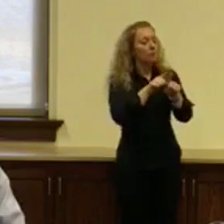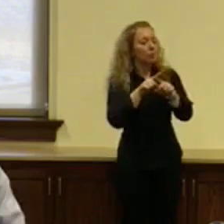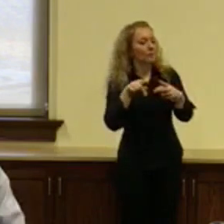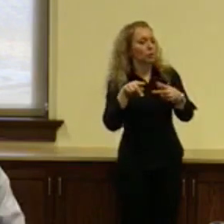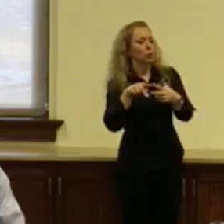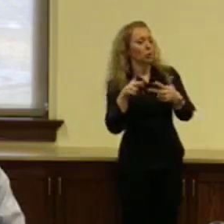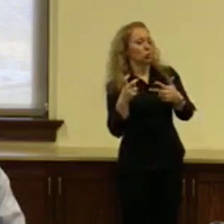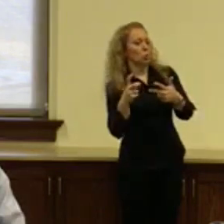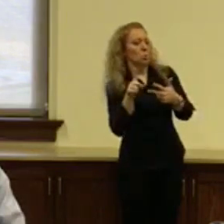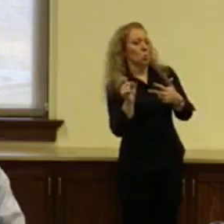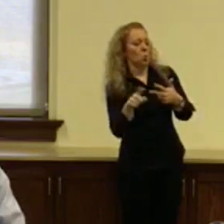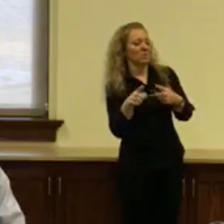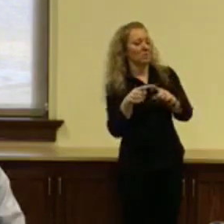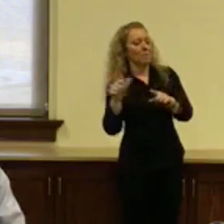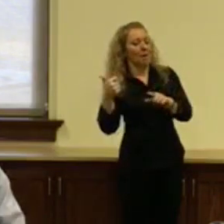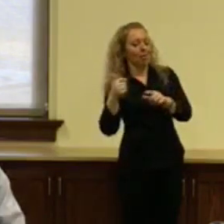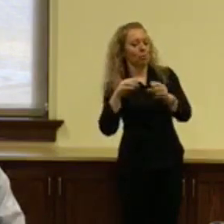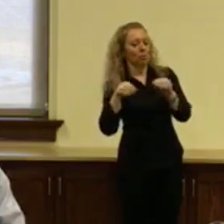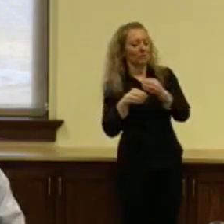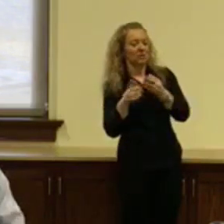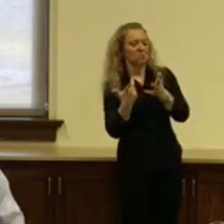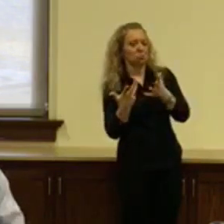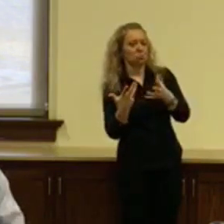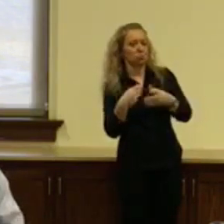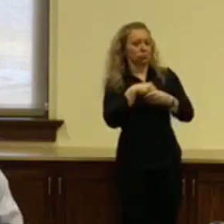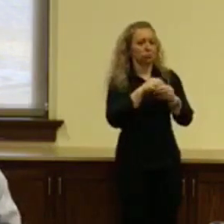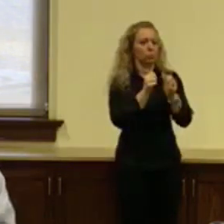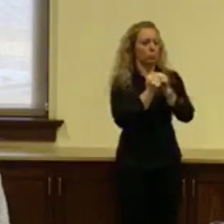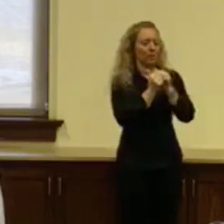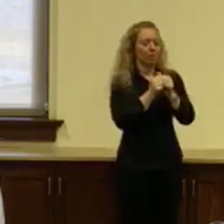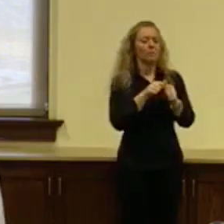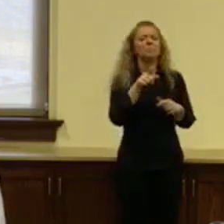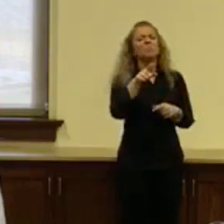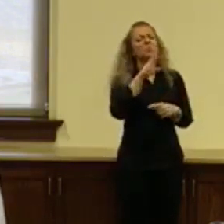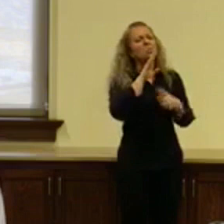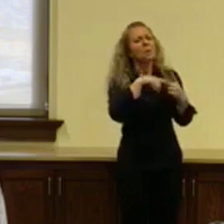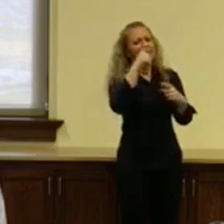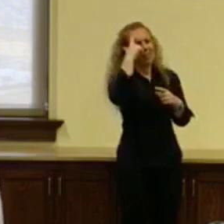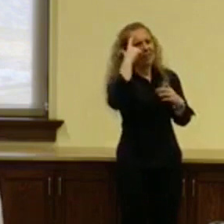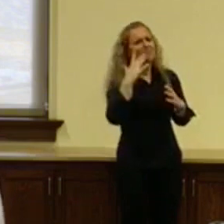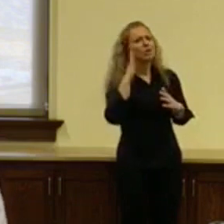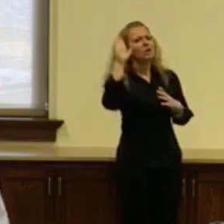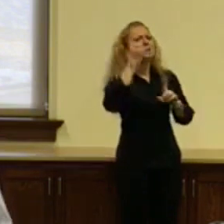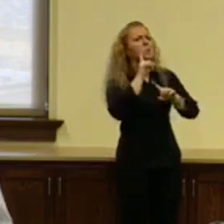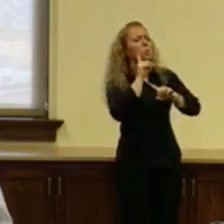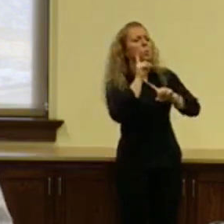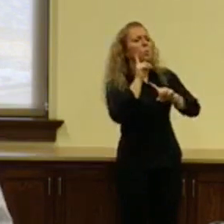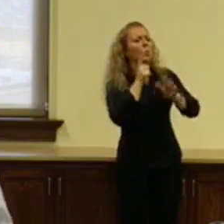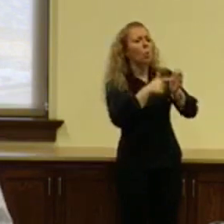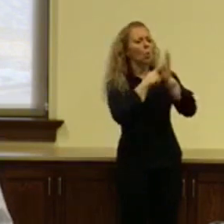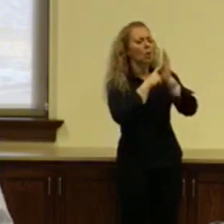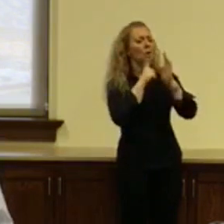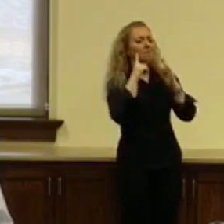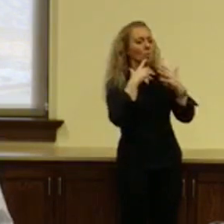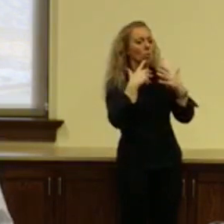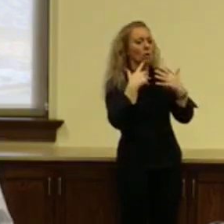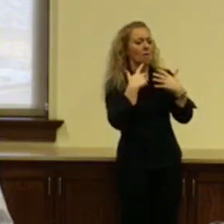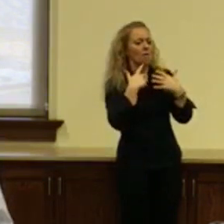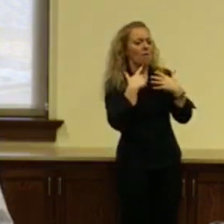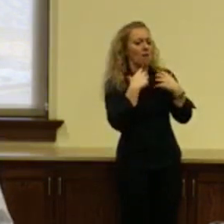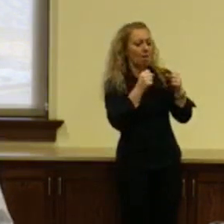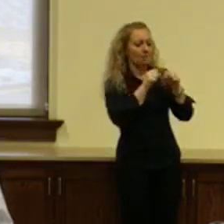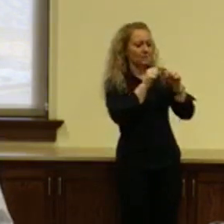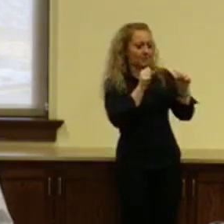outlets. I'm going to lump them all together here. Can you talk about the governor's order today for health systems, manufacturers, and others to inventory